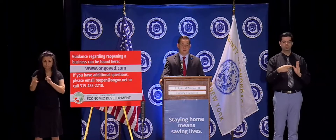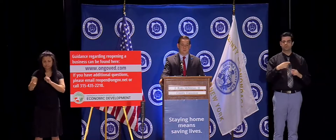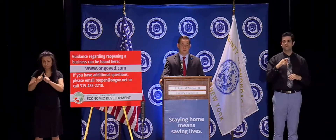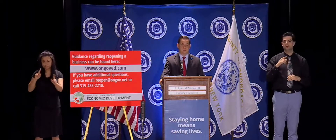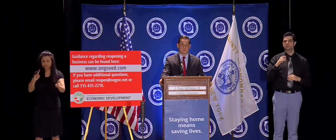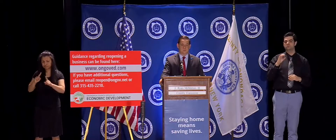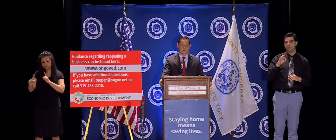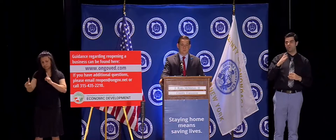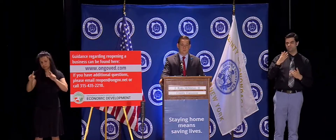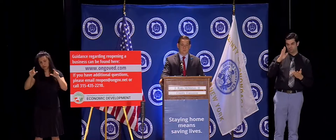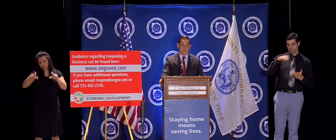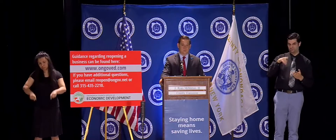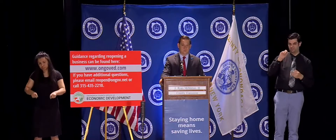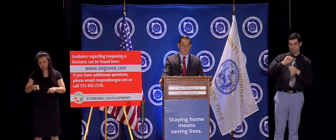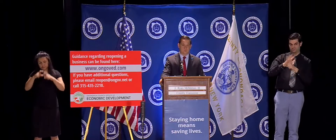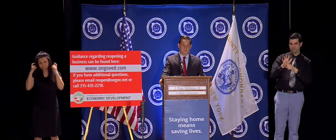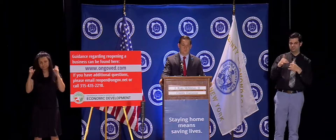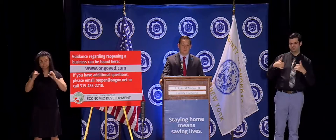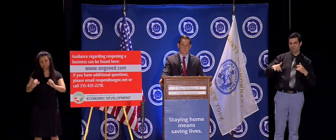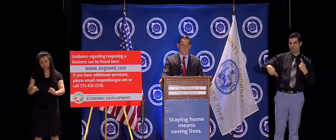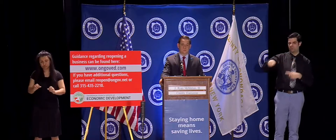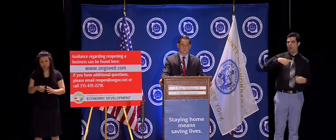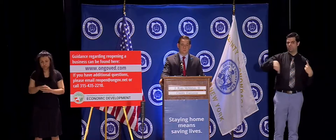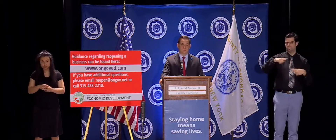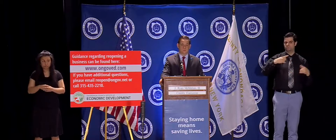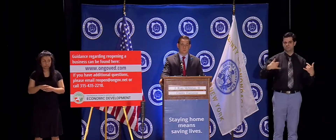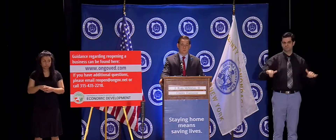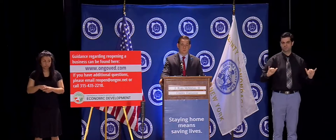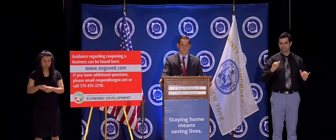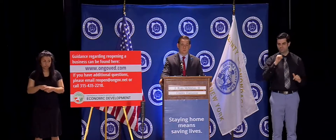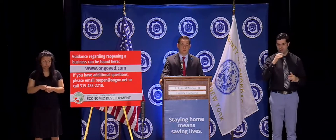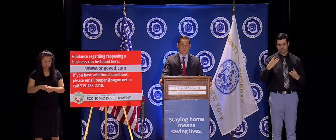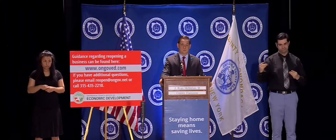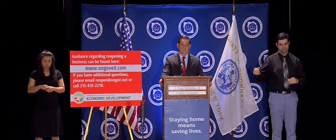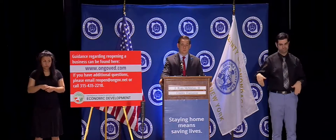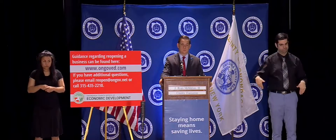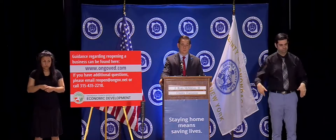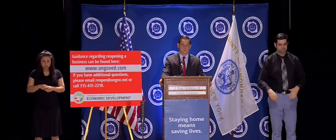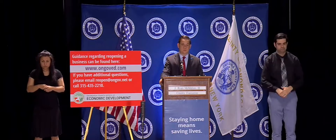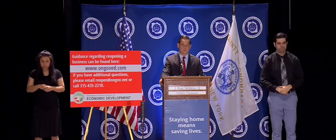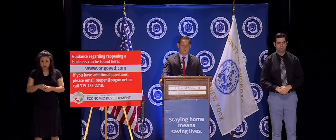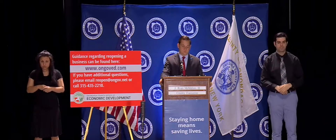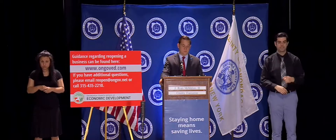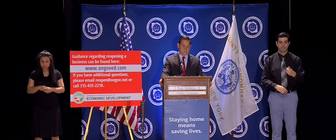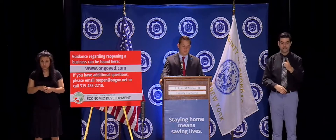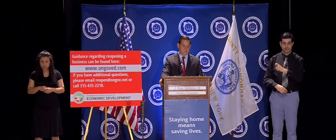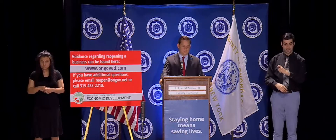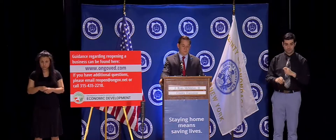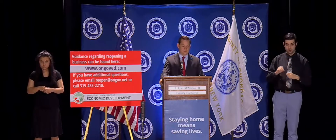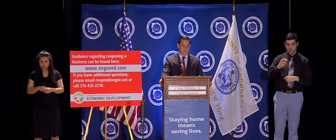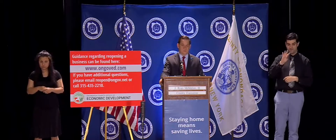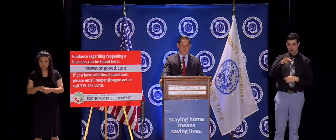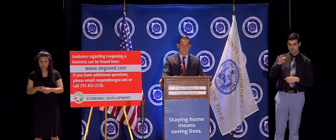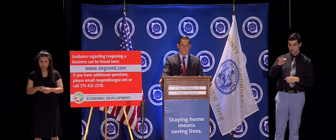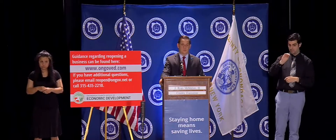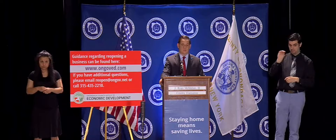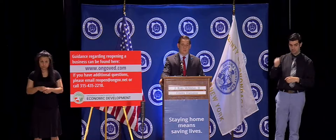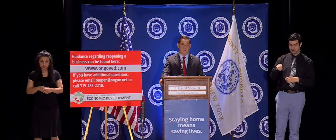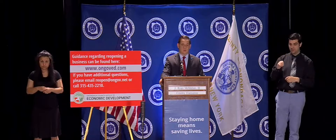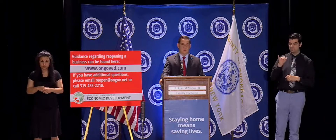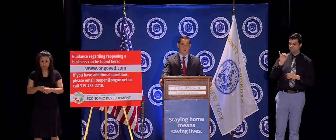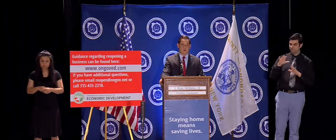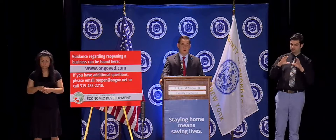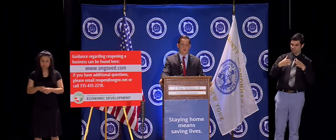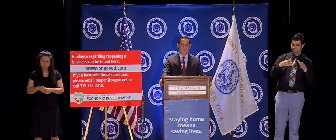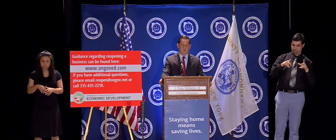That 44%, because testing is open to everyone, is that just a cross-section of society, 44%? It's not specifically within a